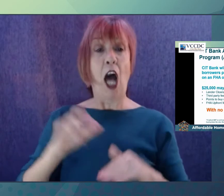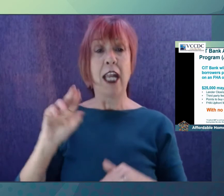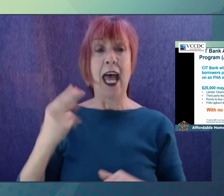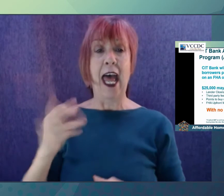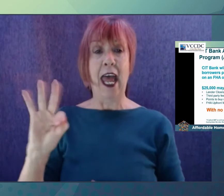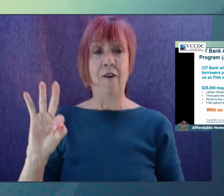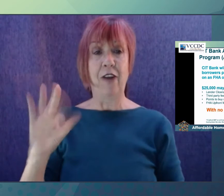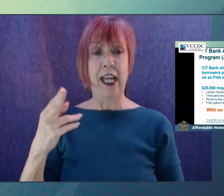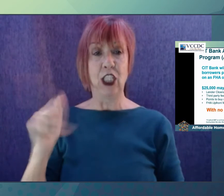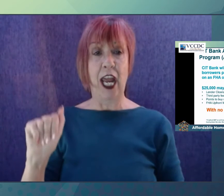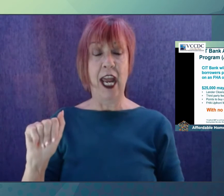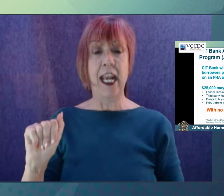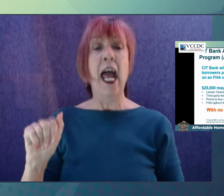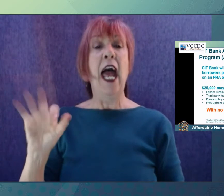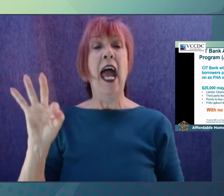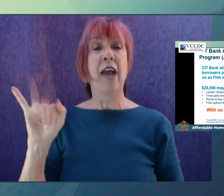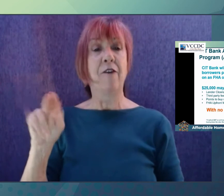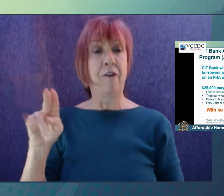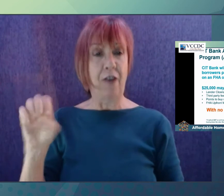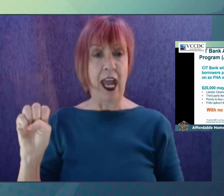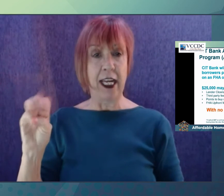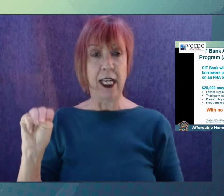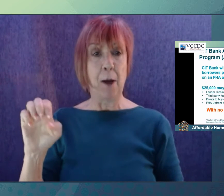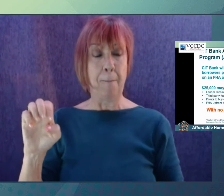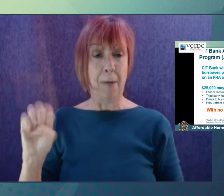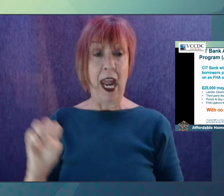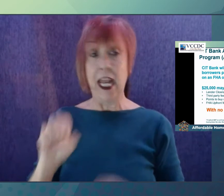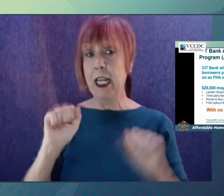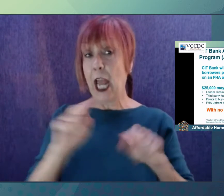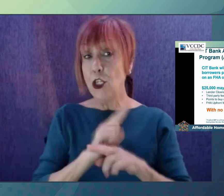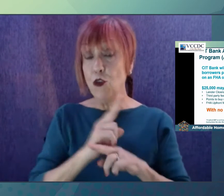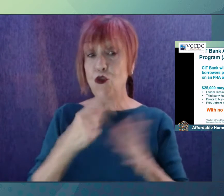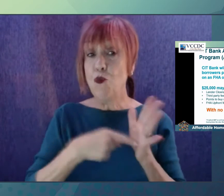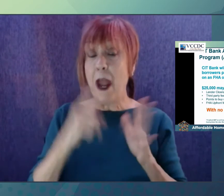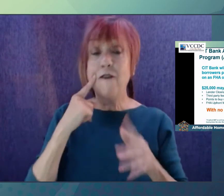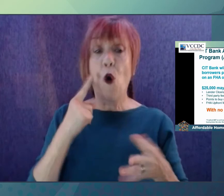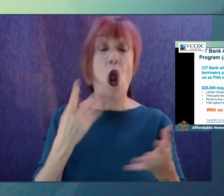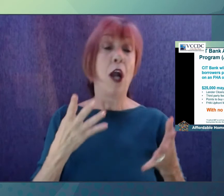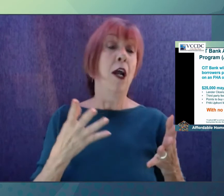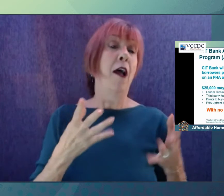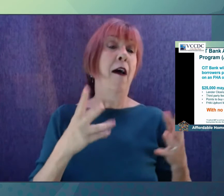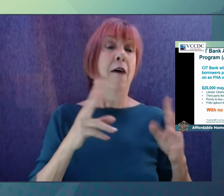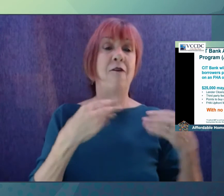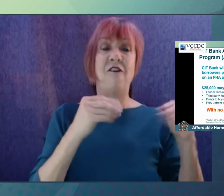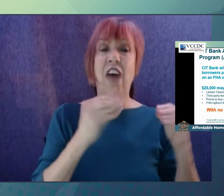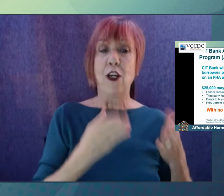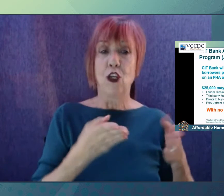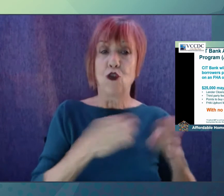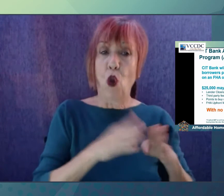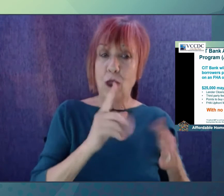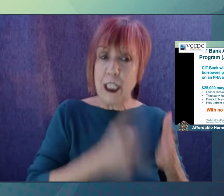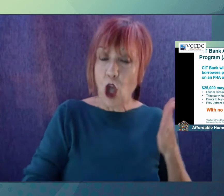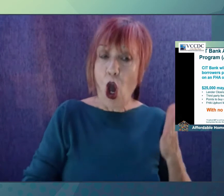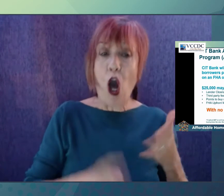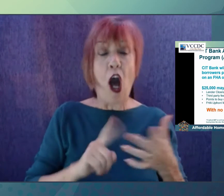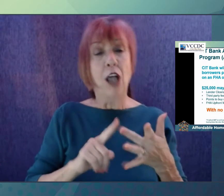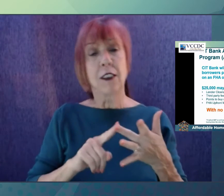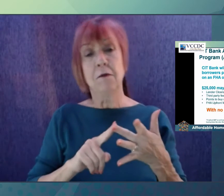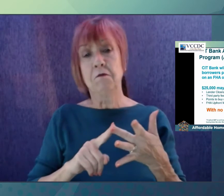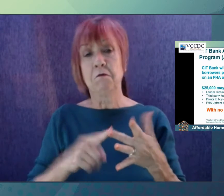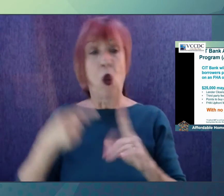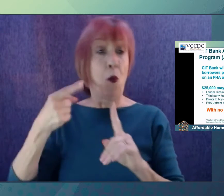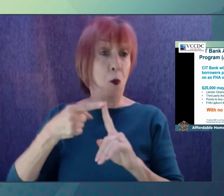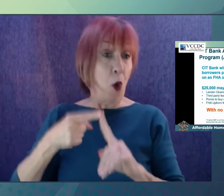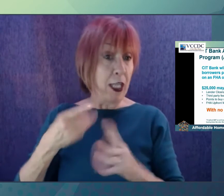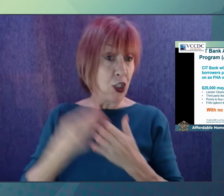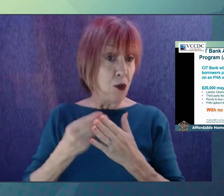The $25,000 can be applied towards lenders' closing costs, third-party fees and settlement costs, points to